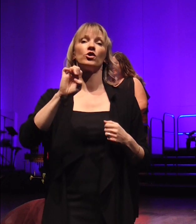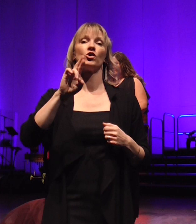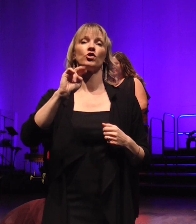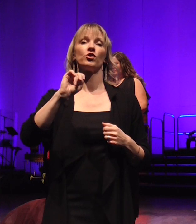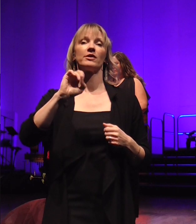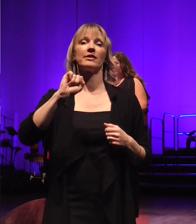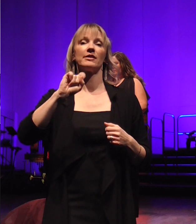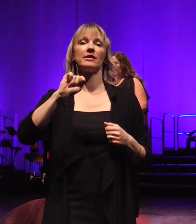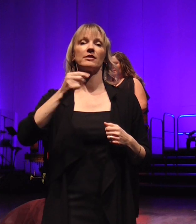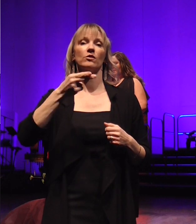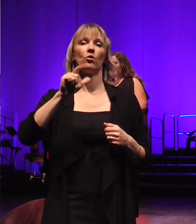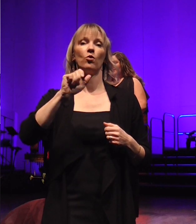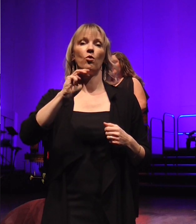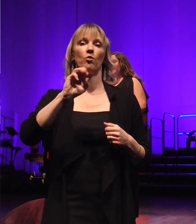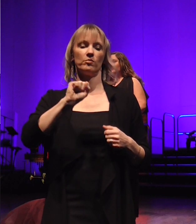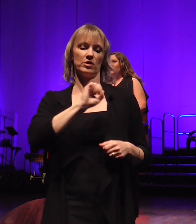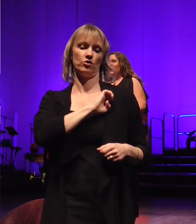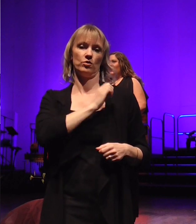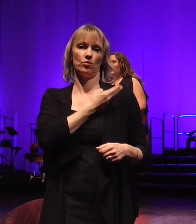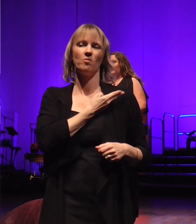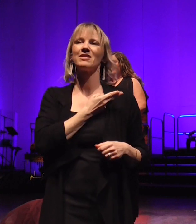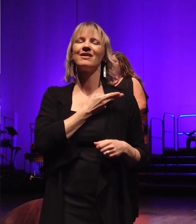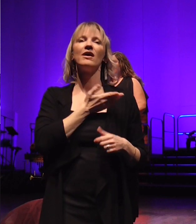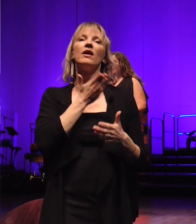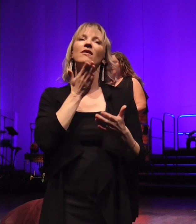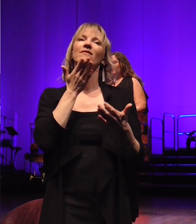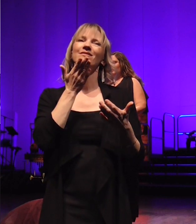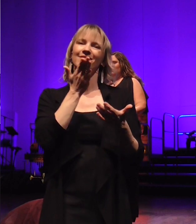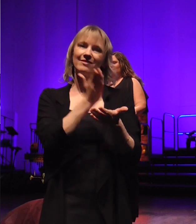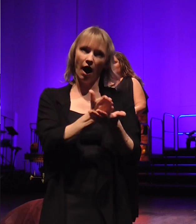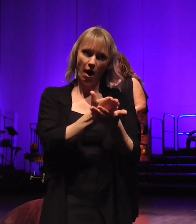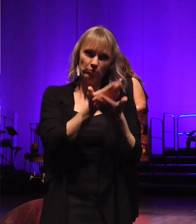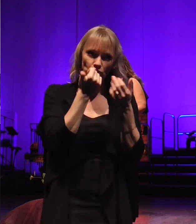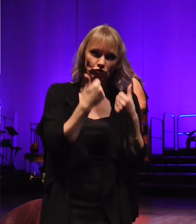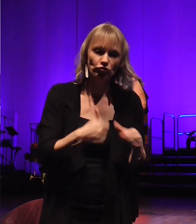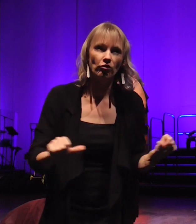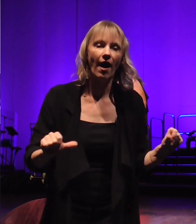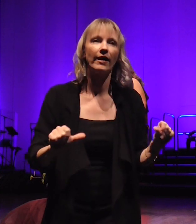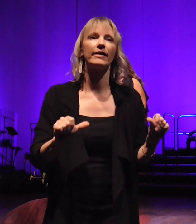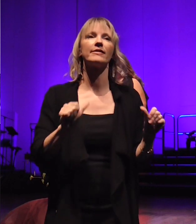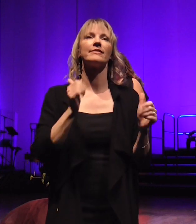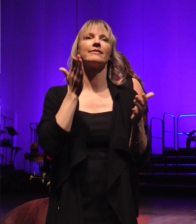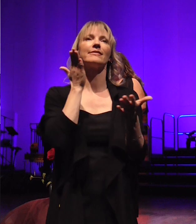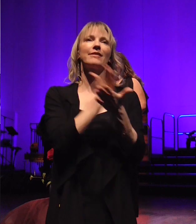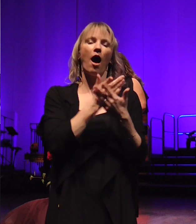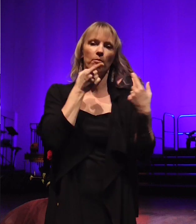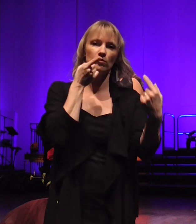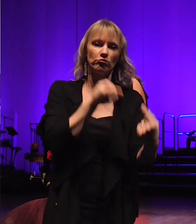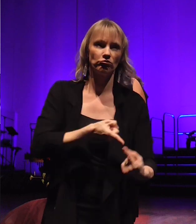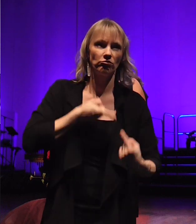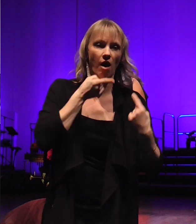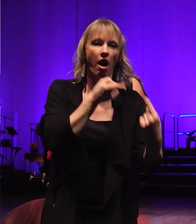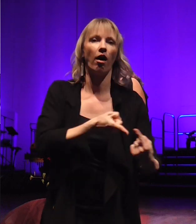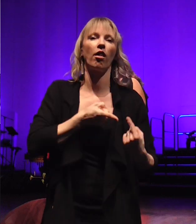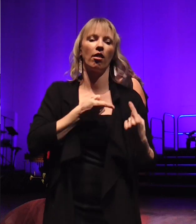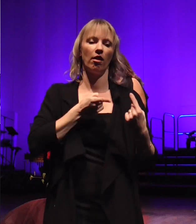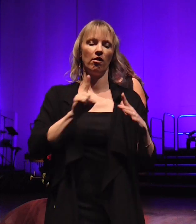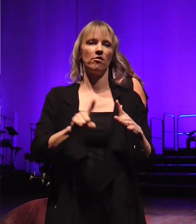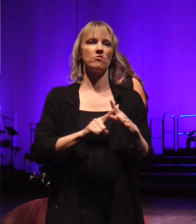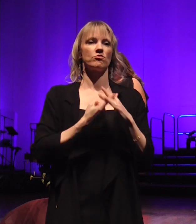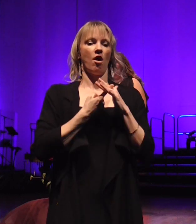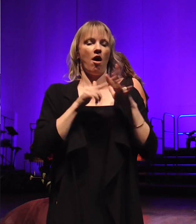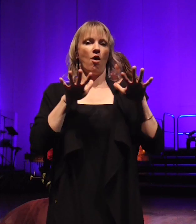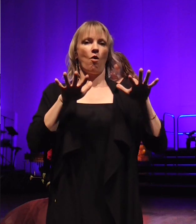Holmes. Stop trying. Stop struggling. Begin to be